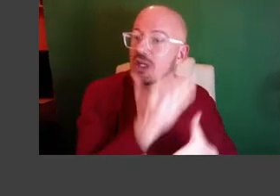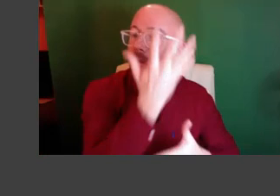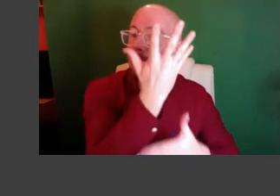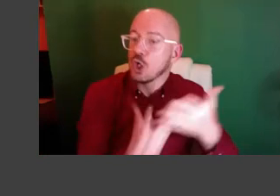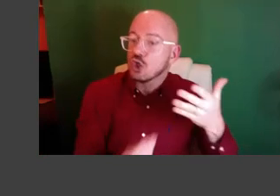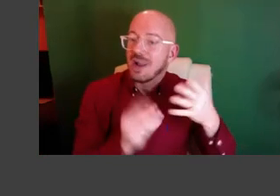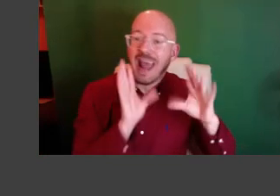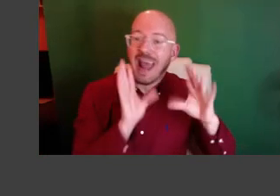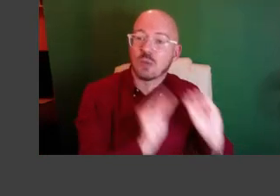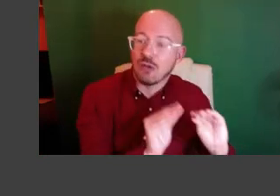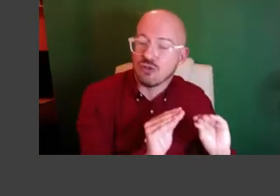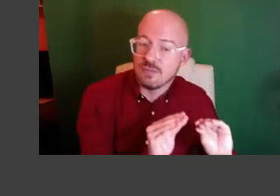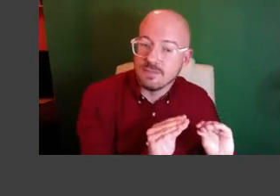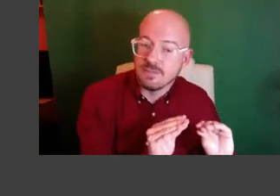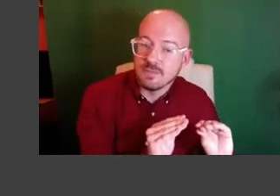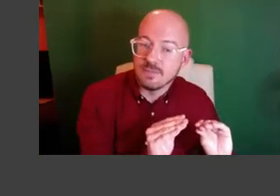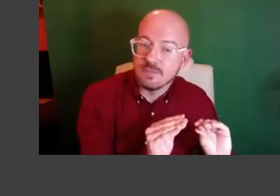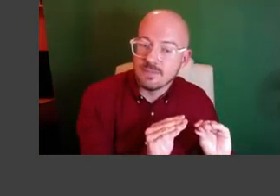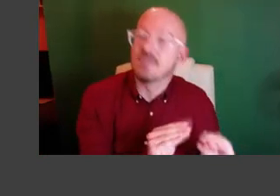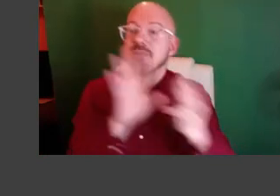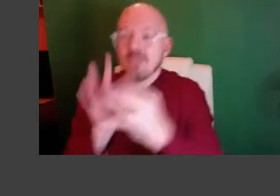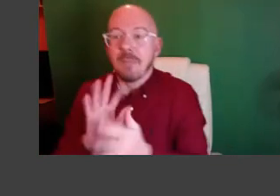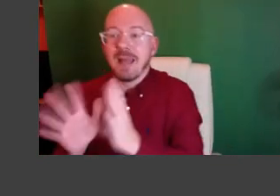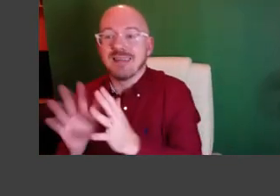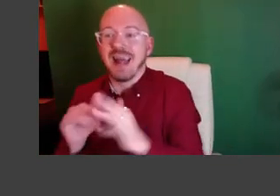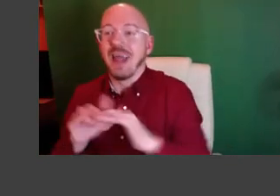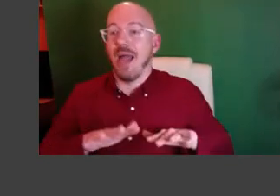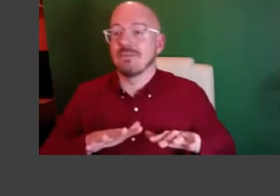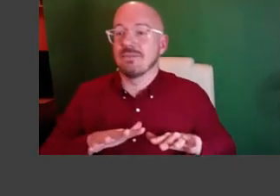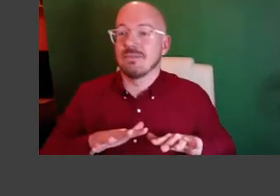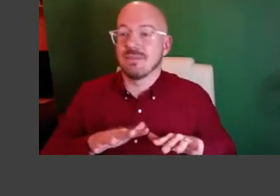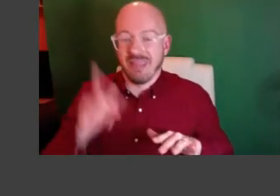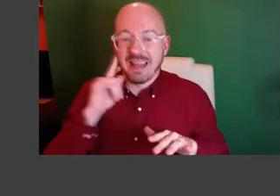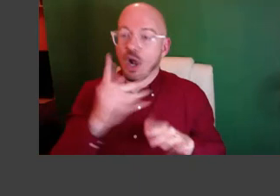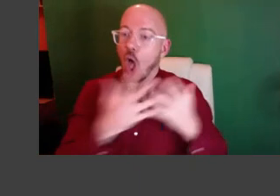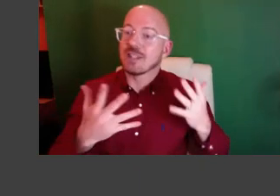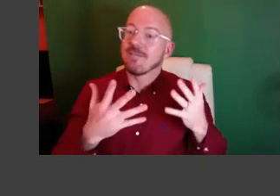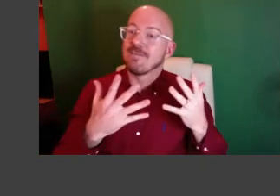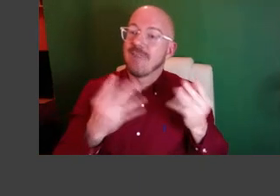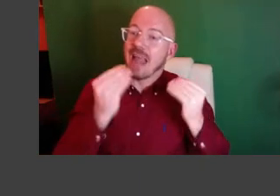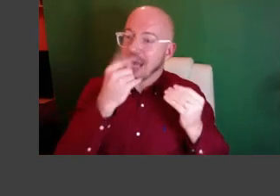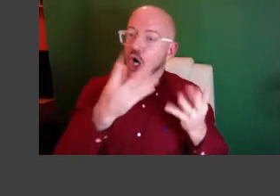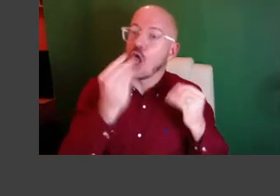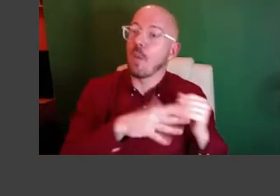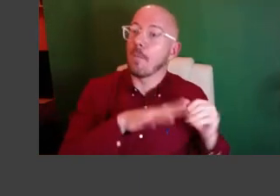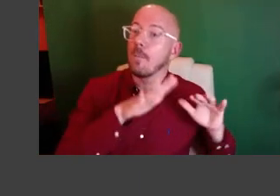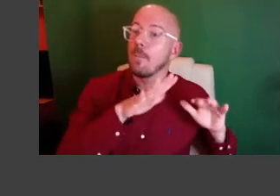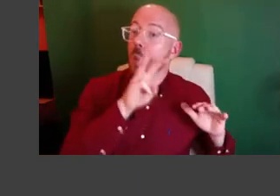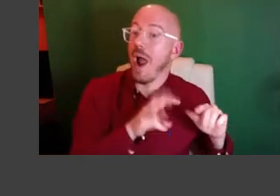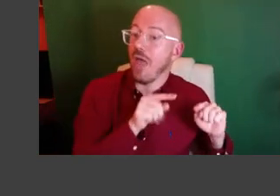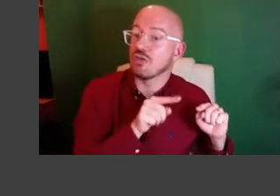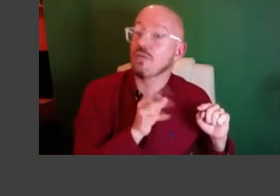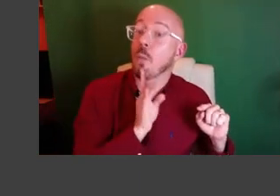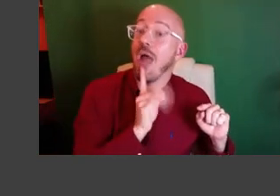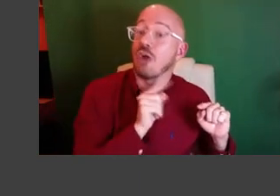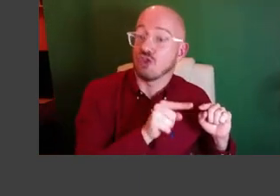So if we can compare the fact that it's possible to get an education in Welsh medium schools, be immersed in Welsh